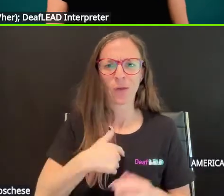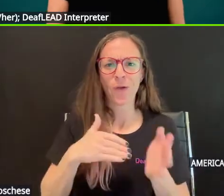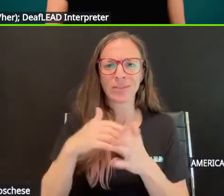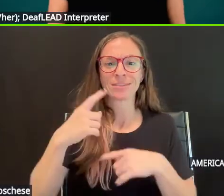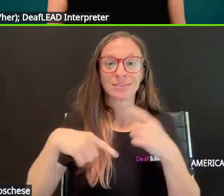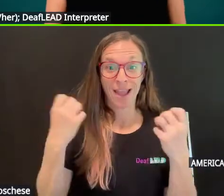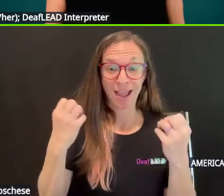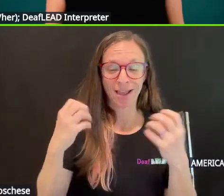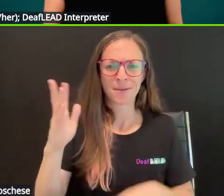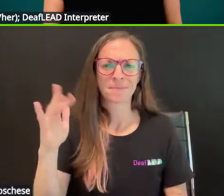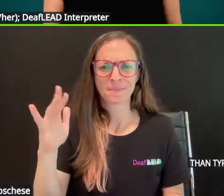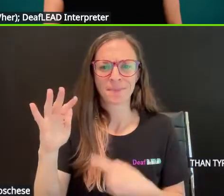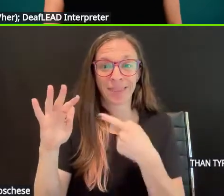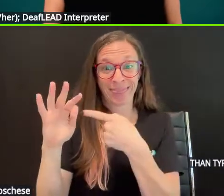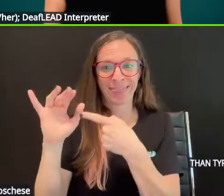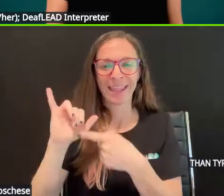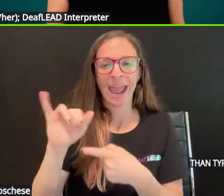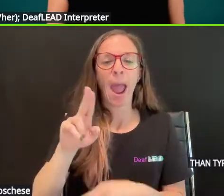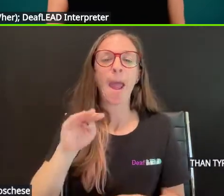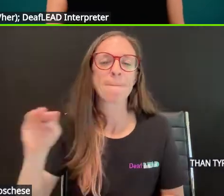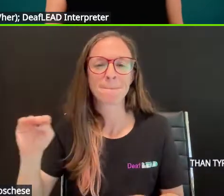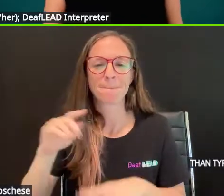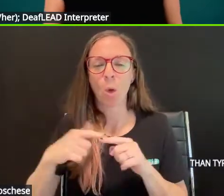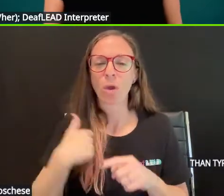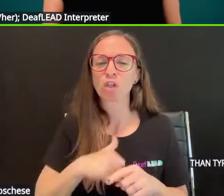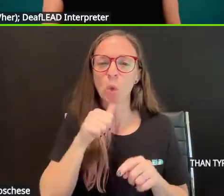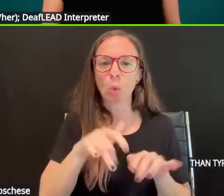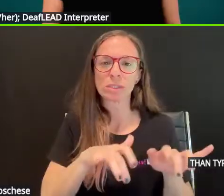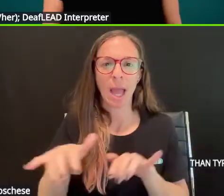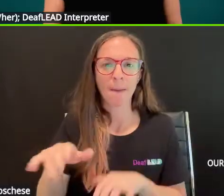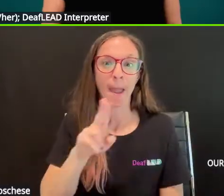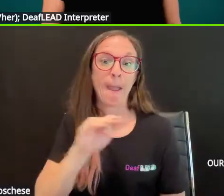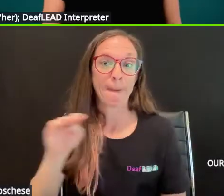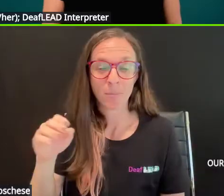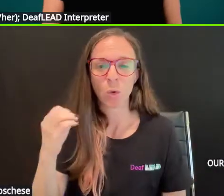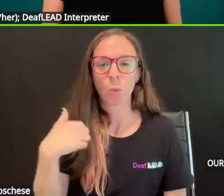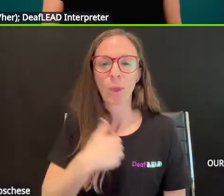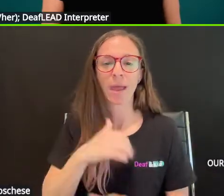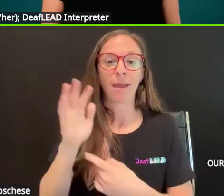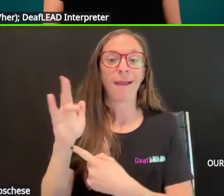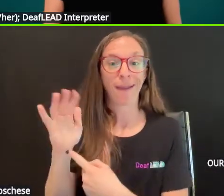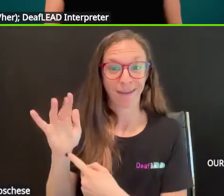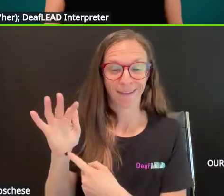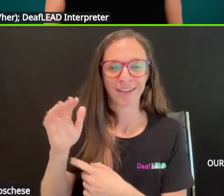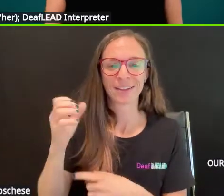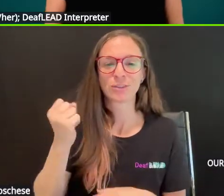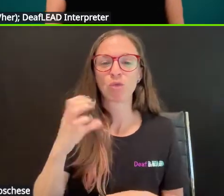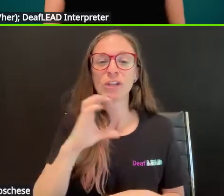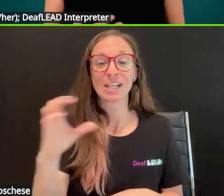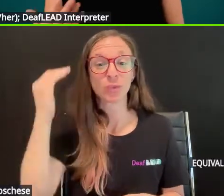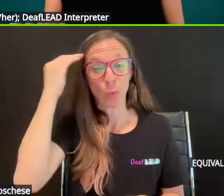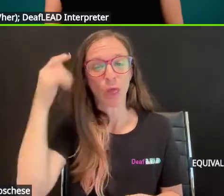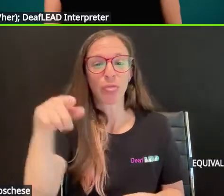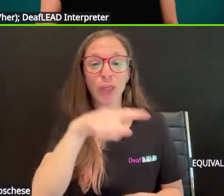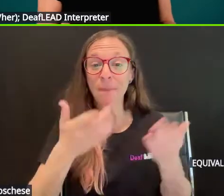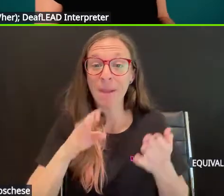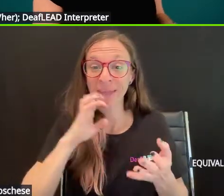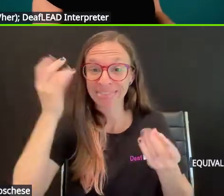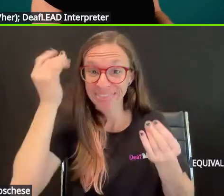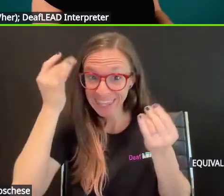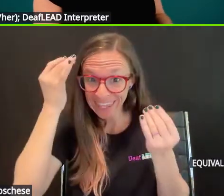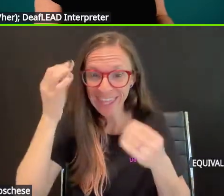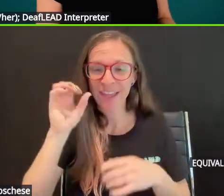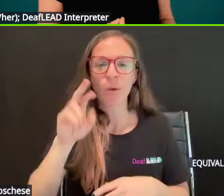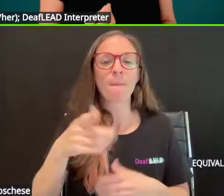English word. And so oftentimes we might get stumped when we're trying to express ourselves. We might say, and a crisis counselor